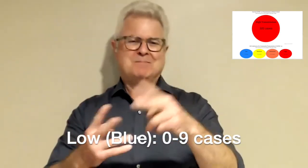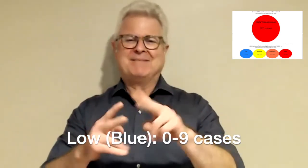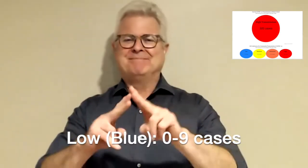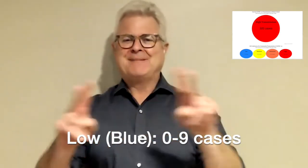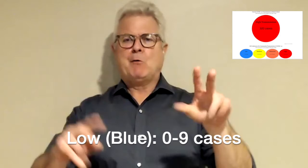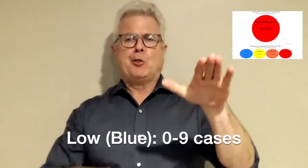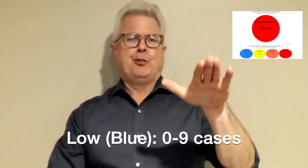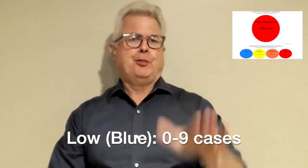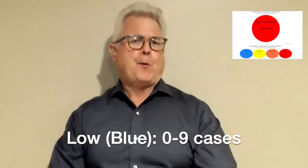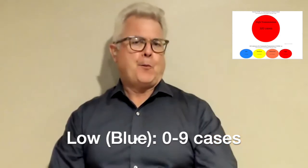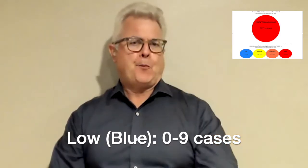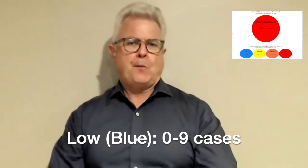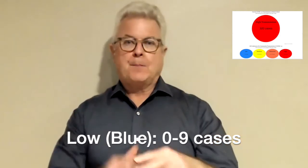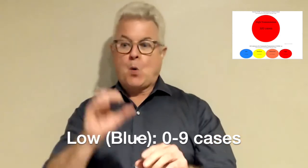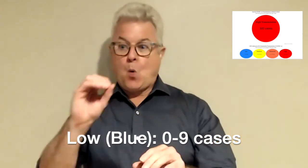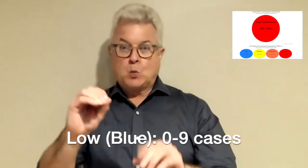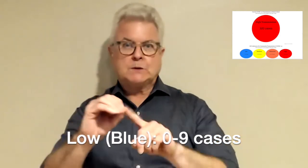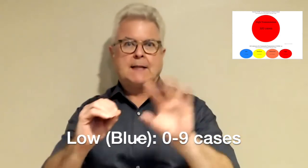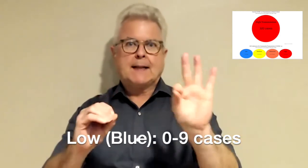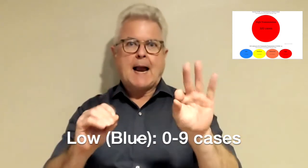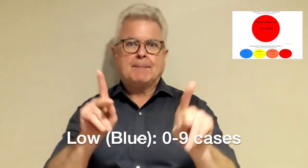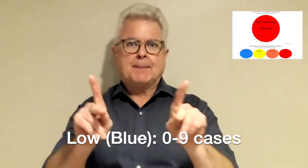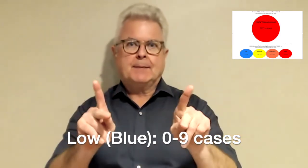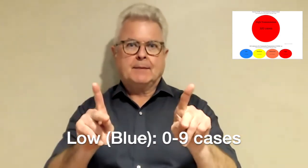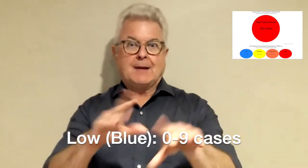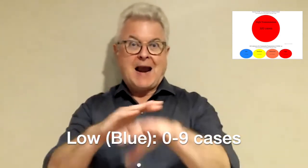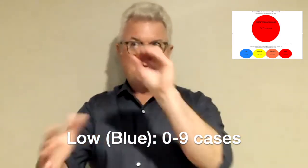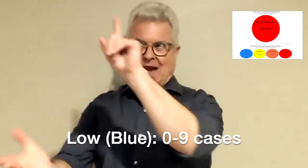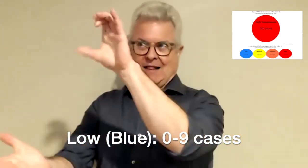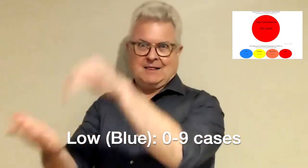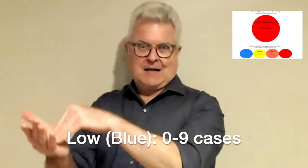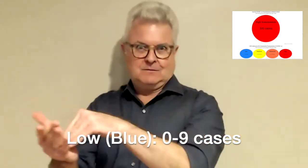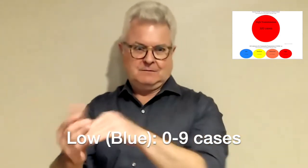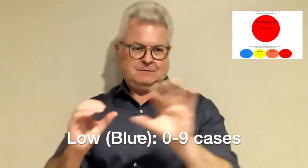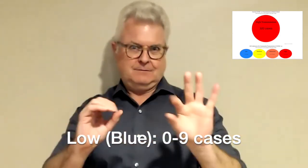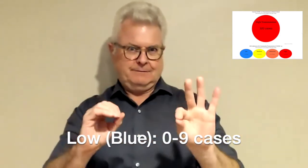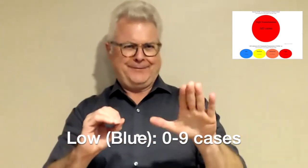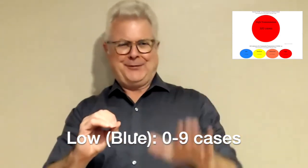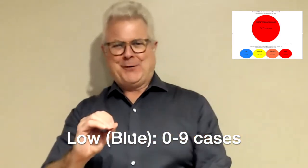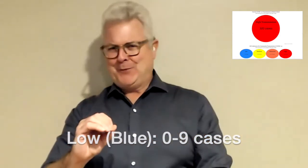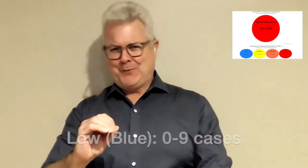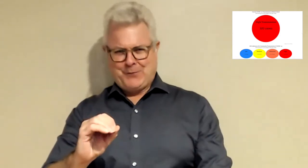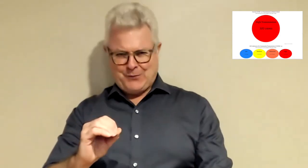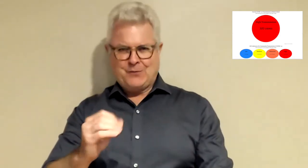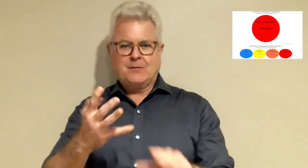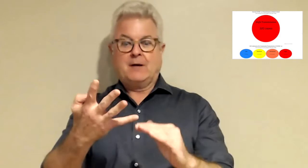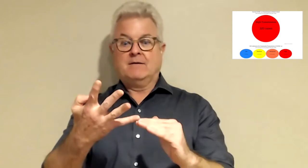The blue code is considered very low and is considered safe, between 0 and 9 people per 100,000